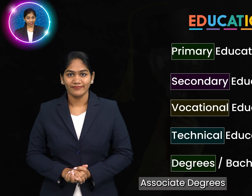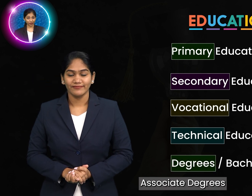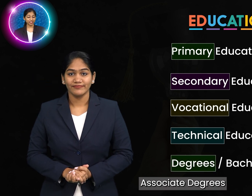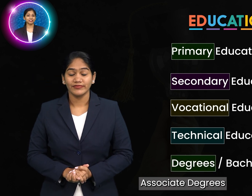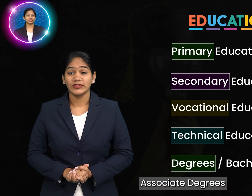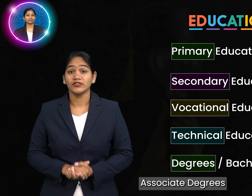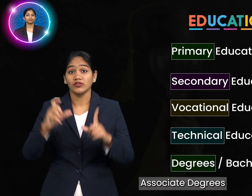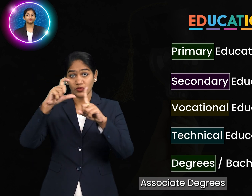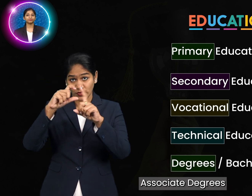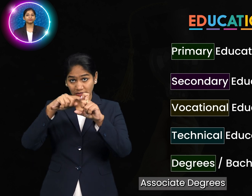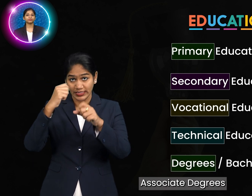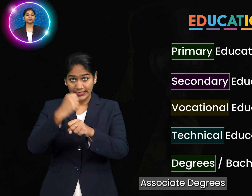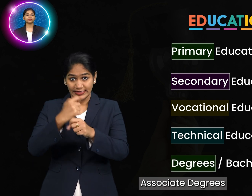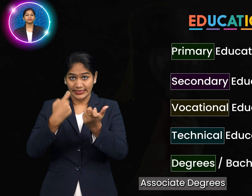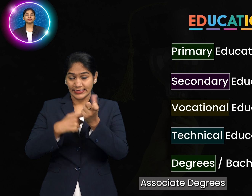associate degrees,